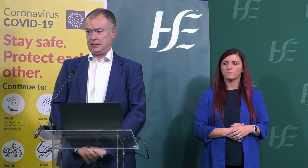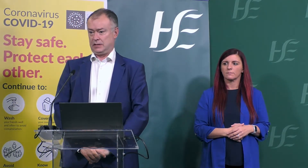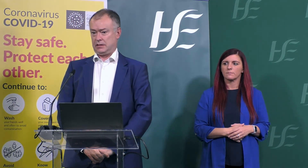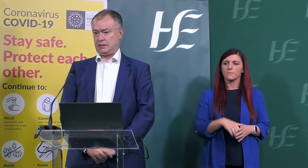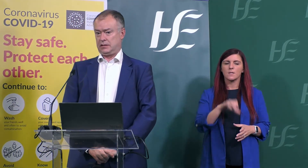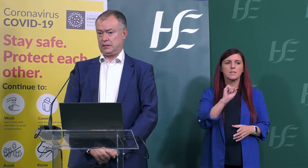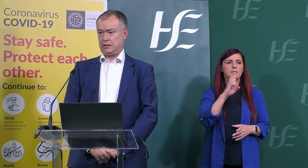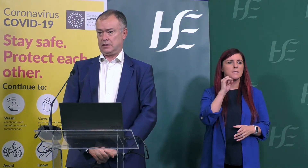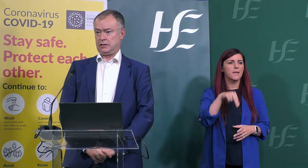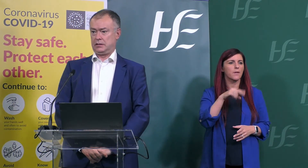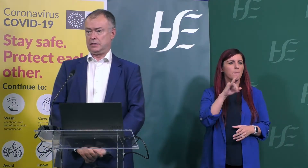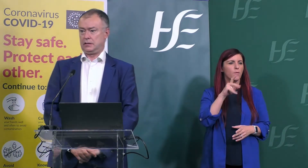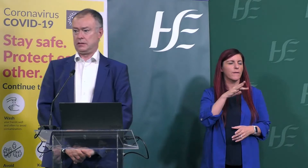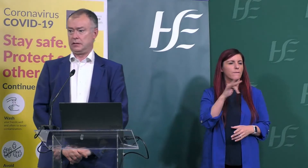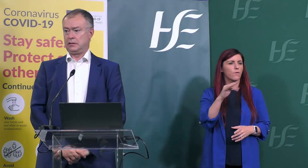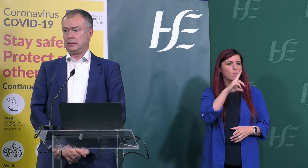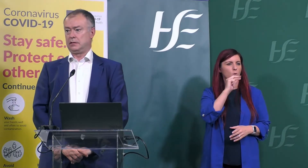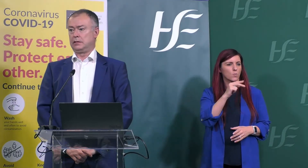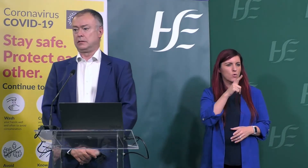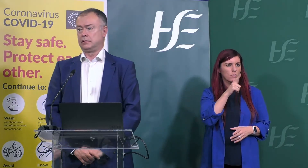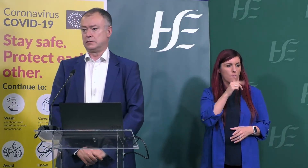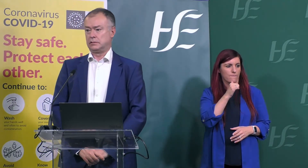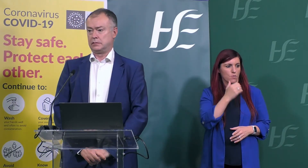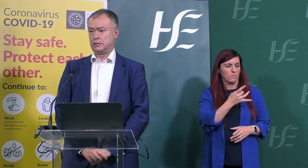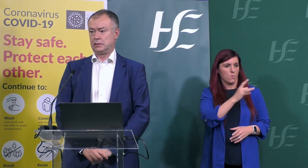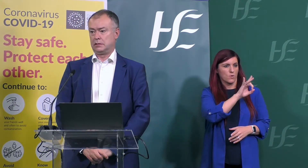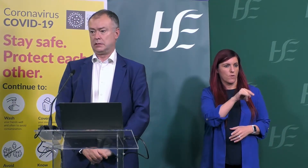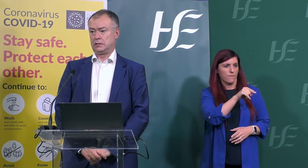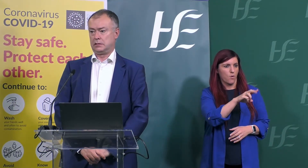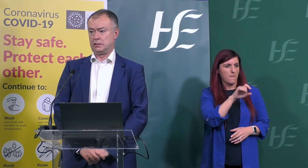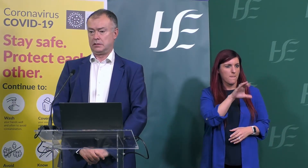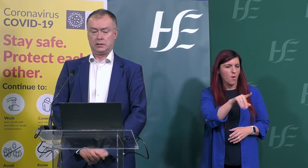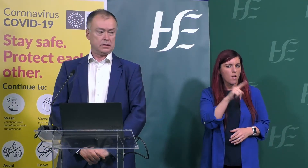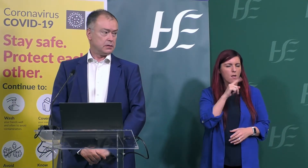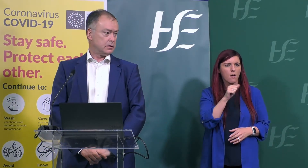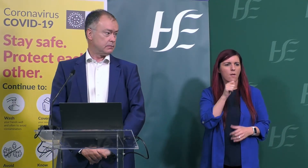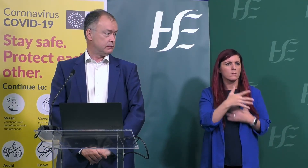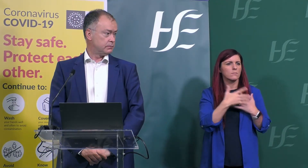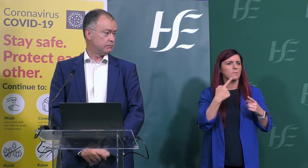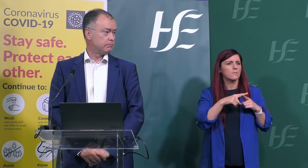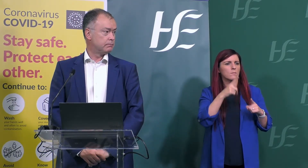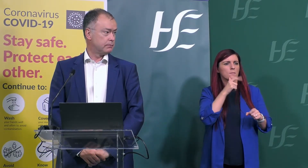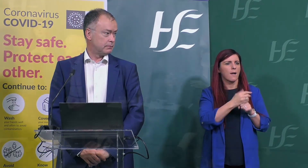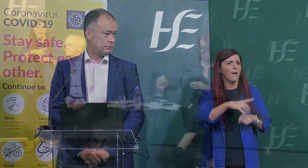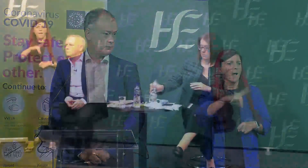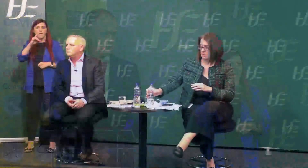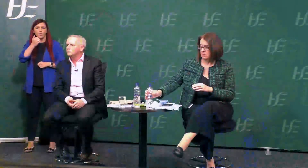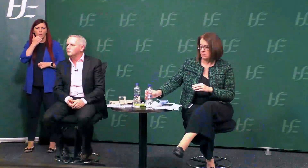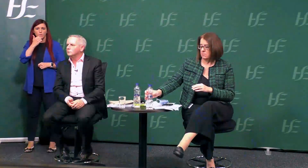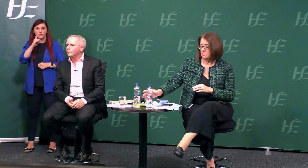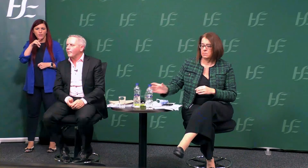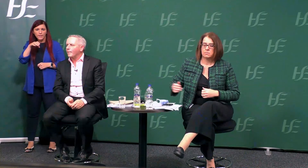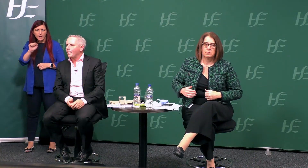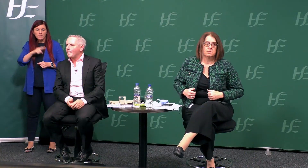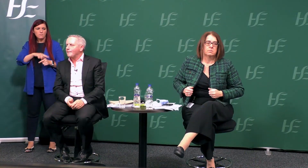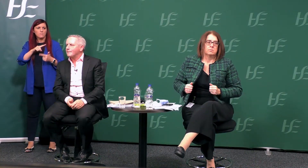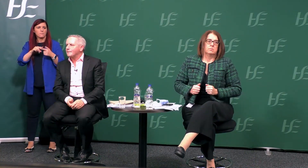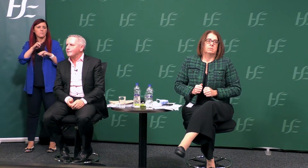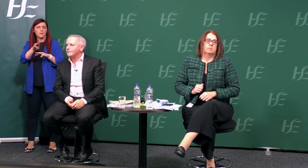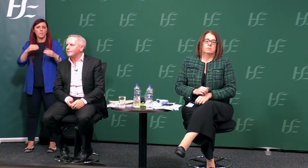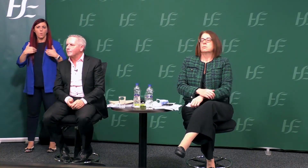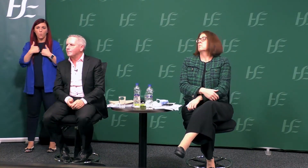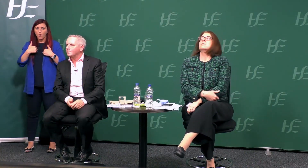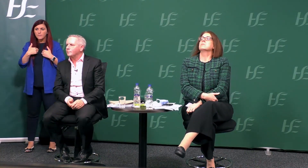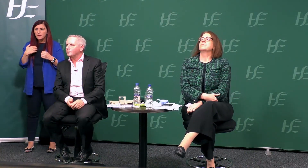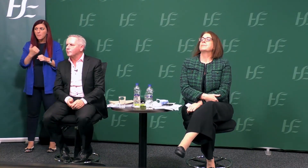Stephen Murphy from News Talk. Paul, I suppose there's a lot of concern, obviously, about the high case numbers at the moment. People are worried about whether